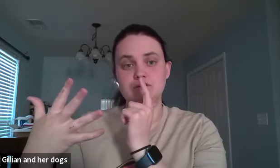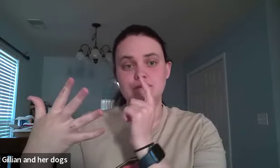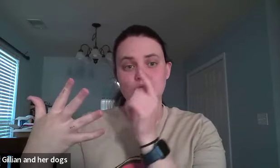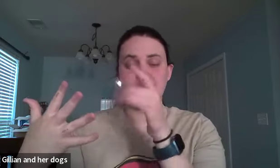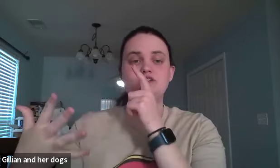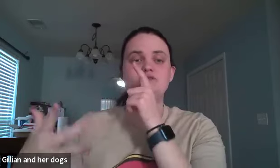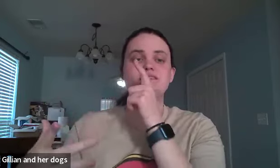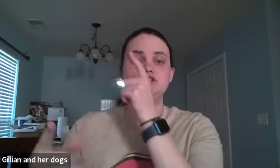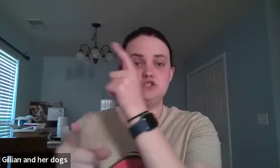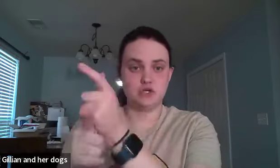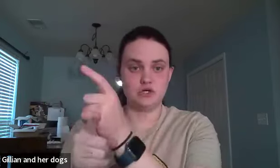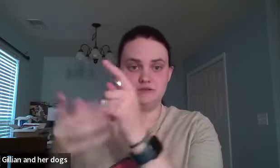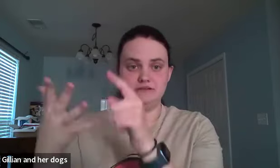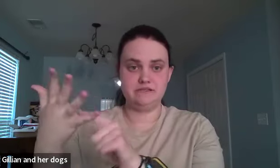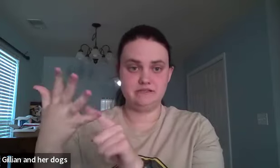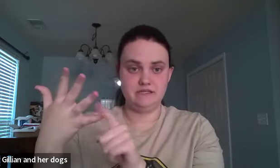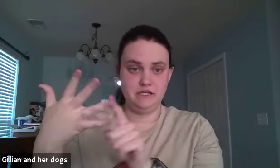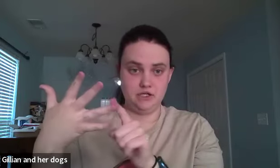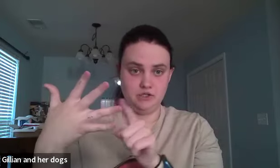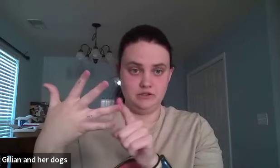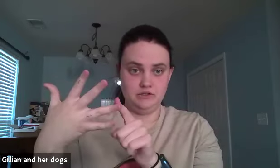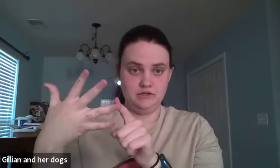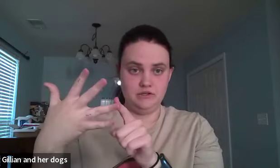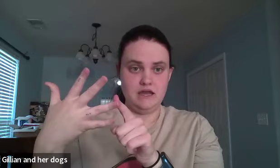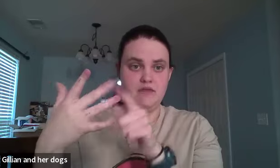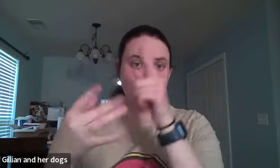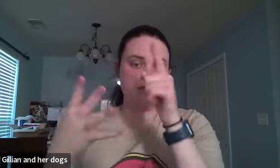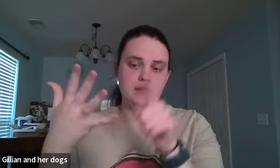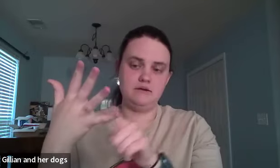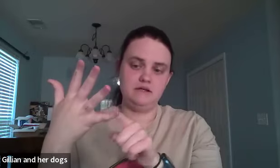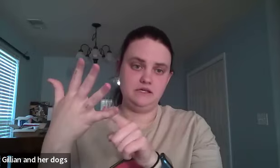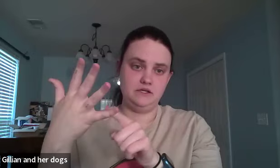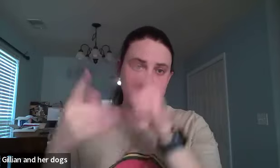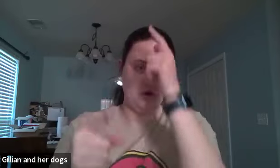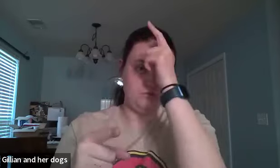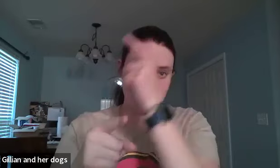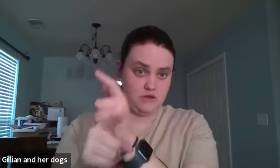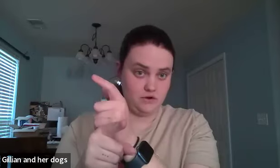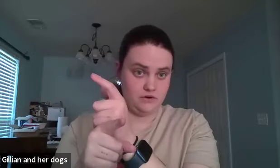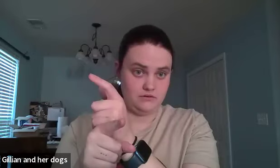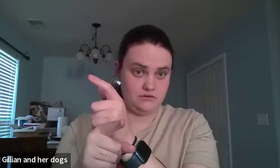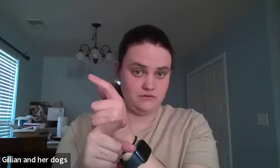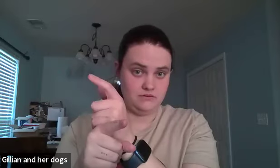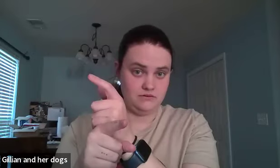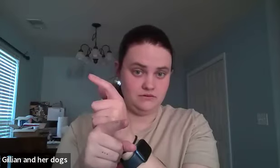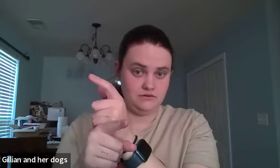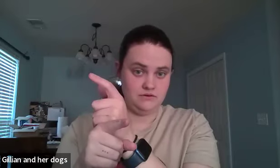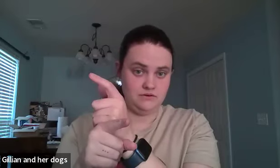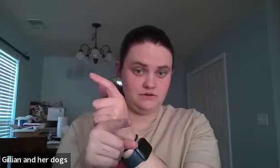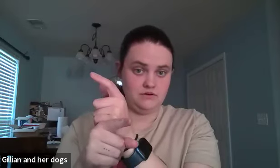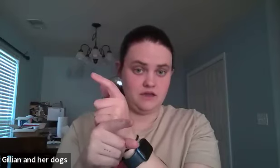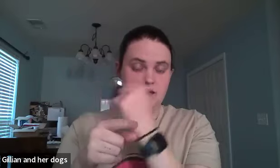sister, like I do sister here. And then here I'd go brother.